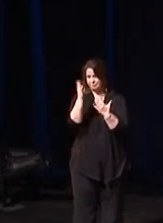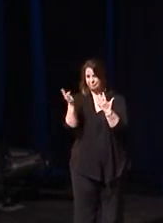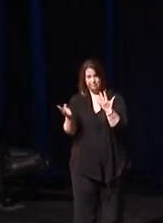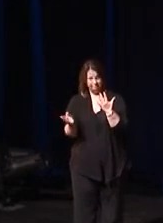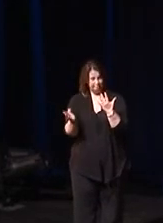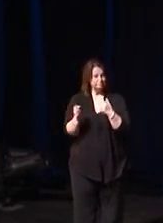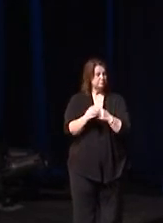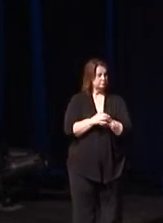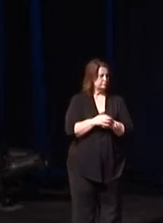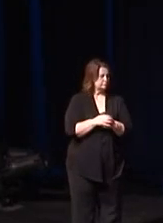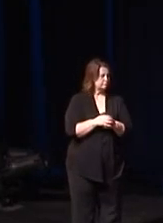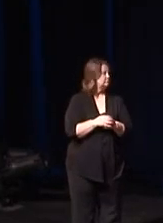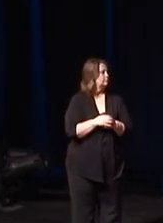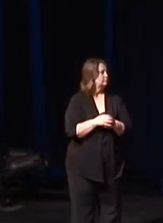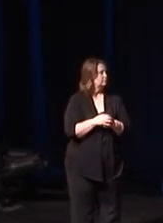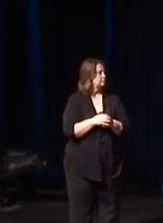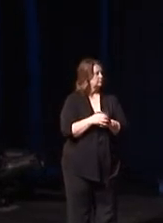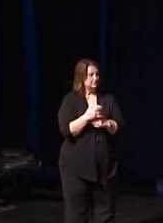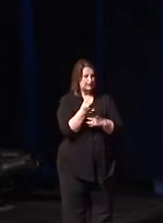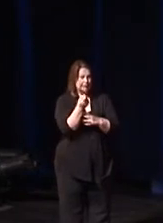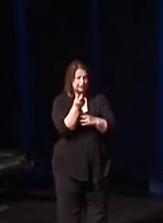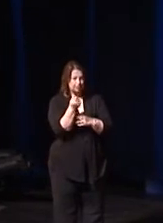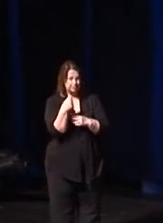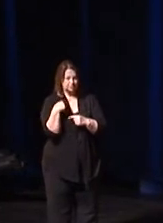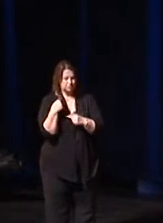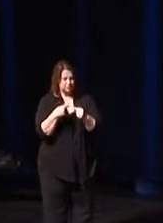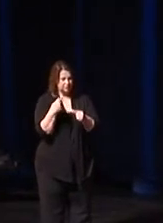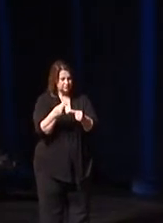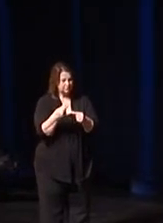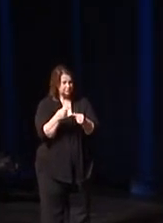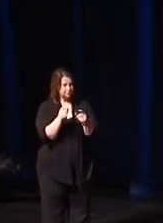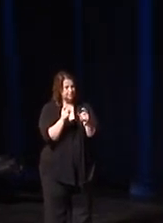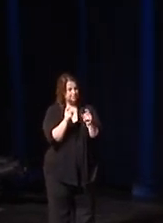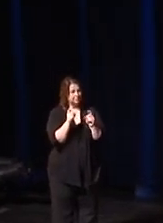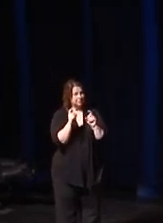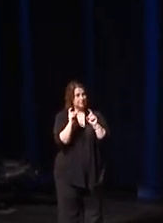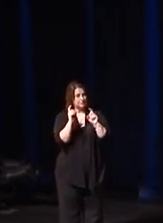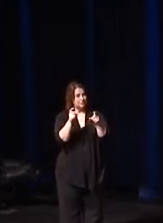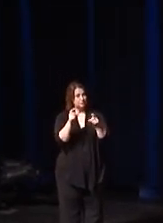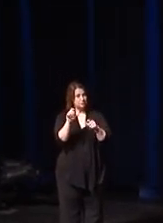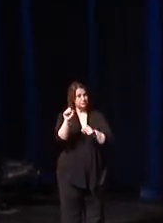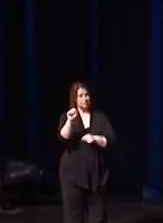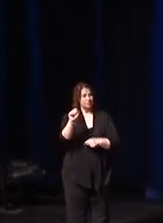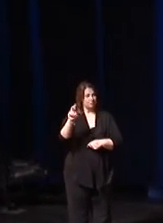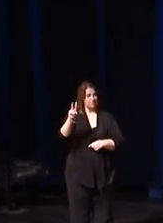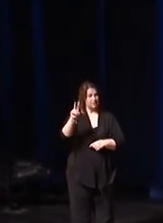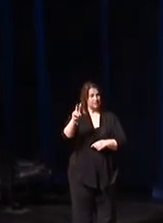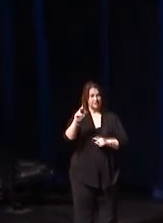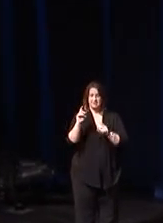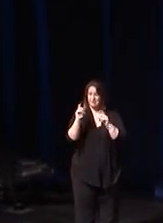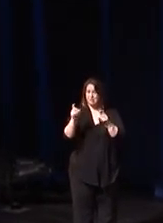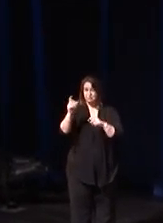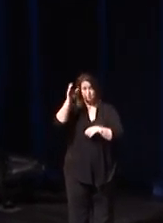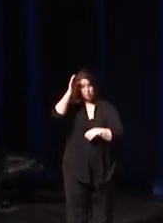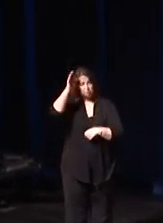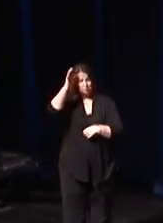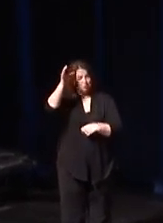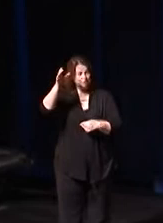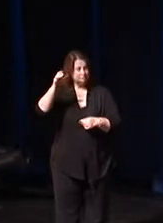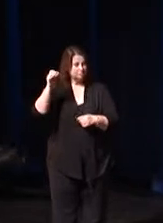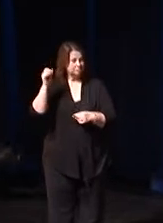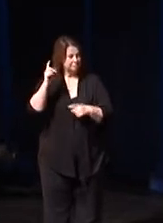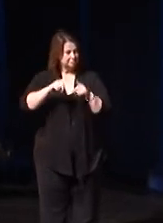spectrum. And a little bit of the genetics, it gives you Silicon Valley. It gives you computers. It gives you all kinds of